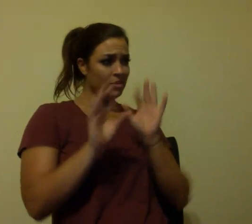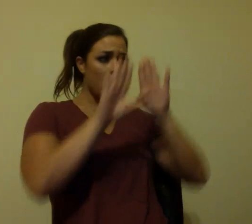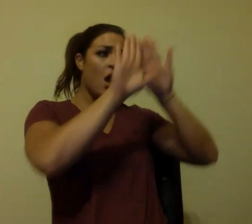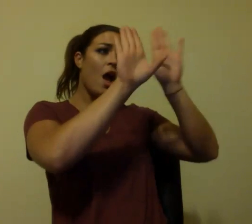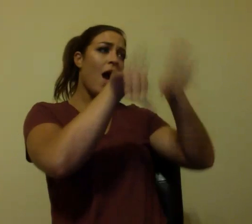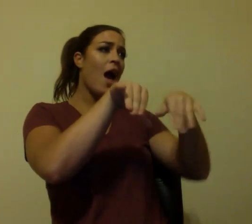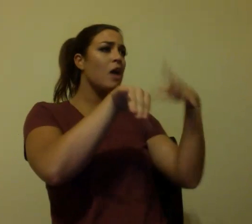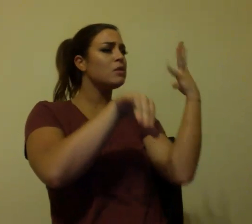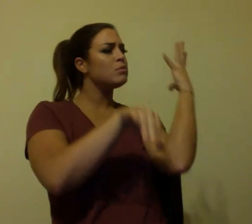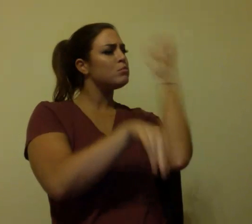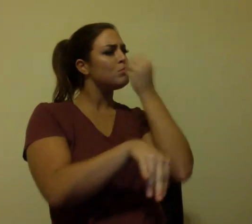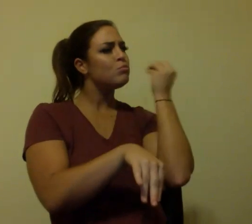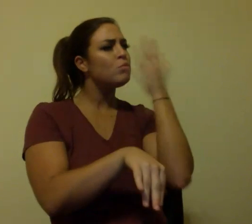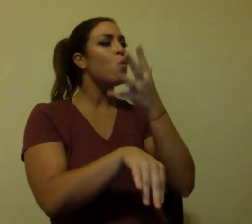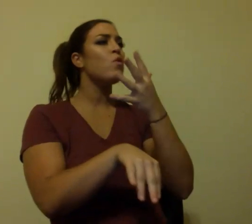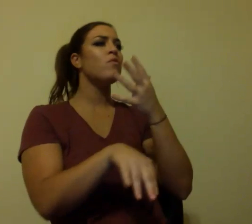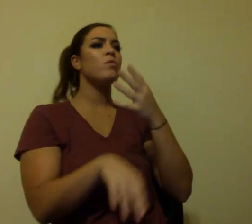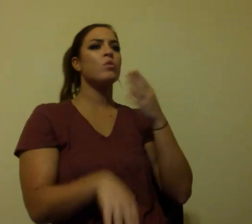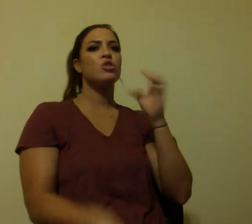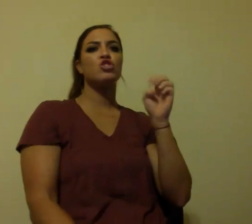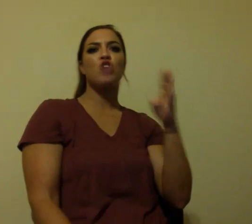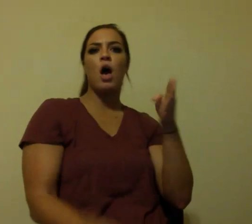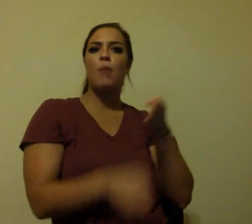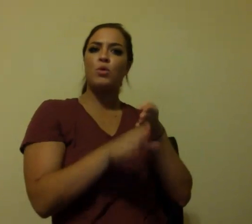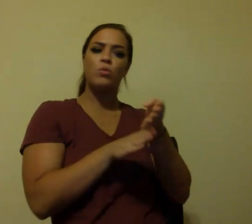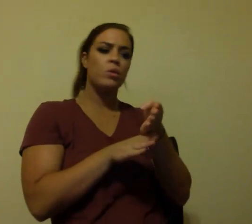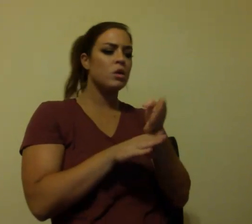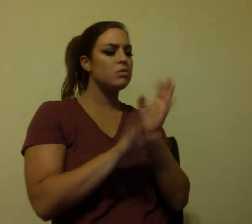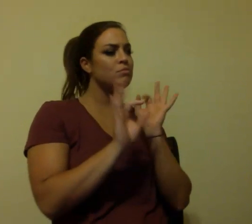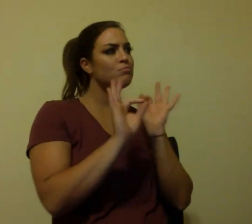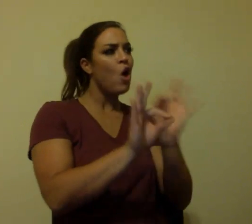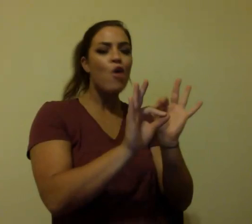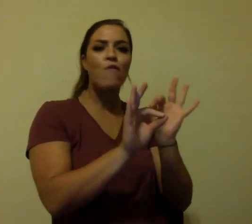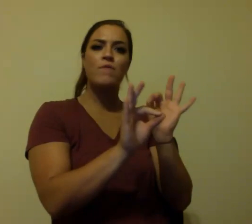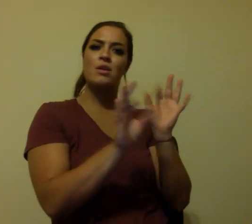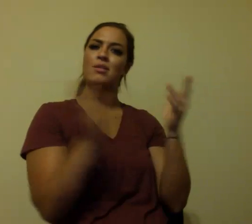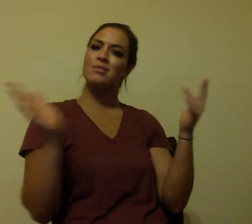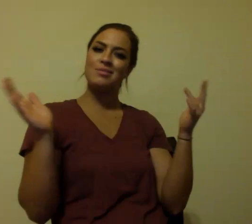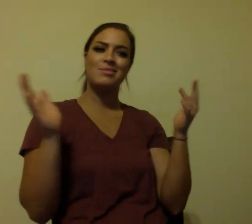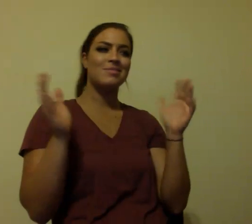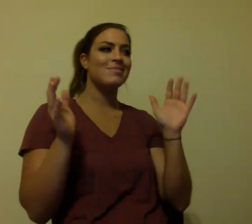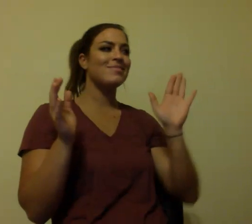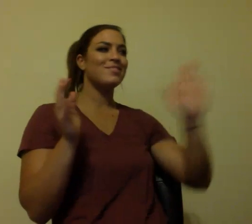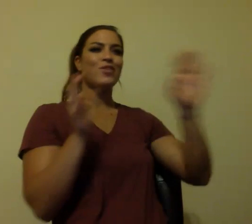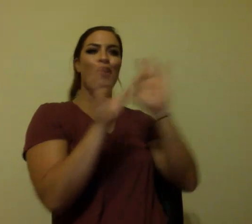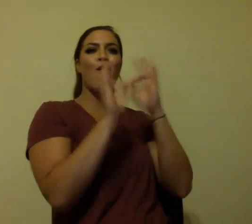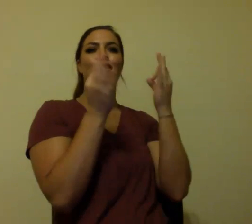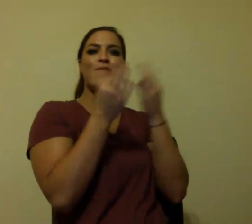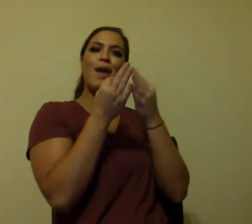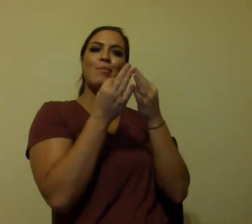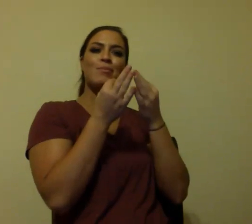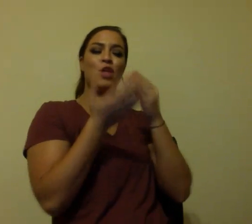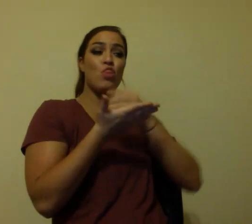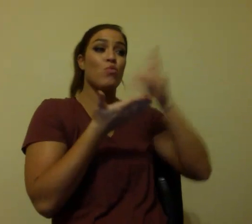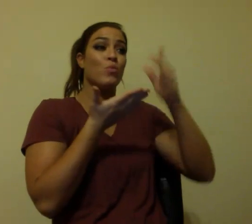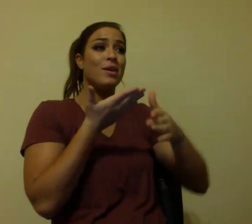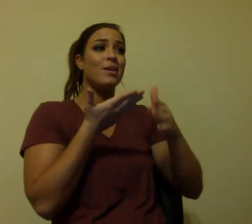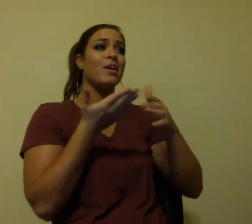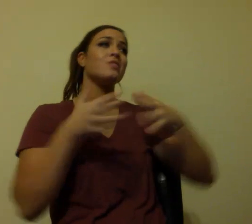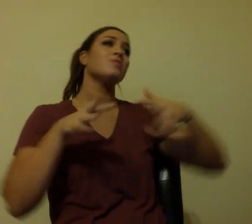really rewarding career. And she and her family go on all these exciting adventures together on the weekends. And I swear that